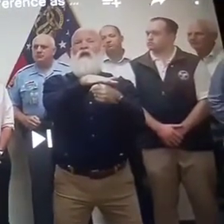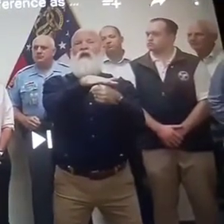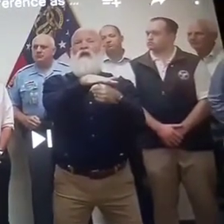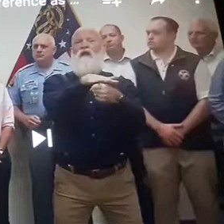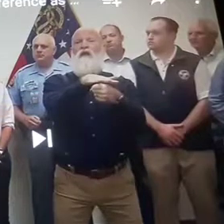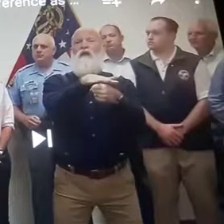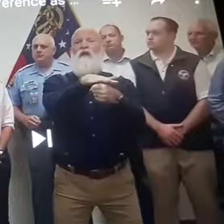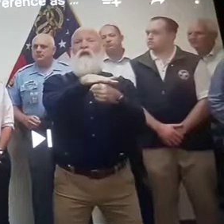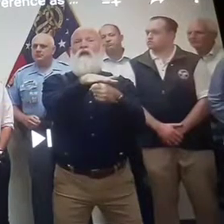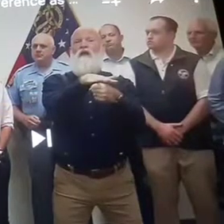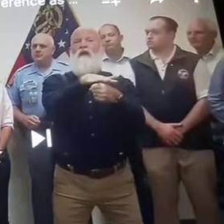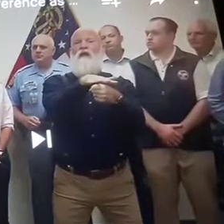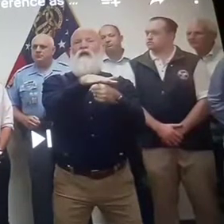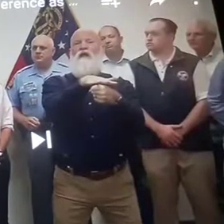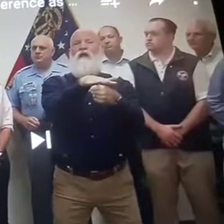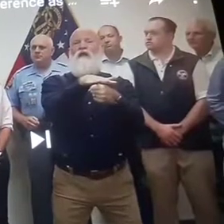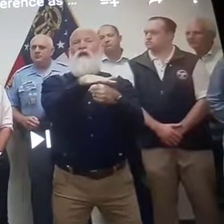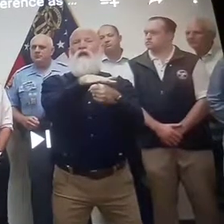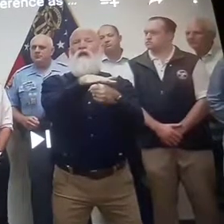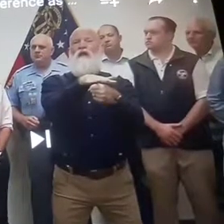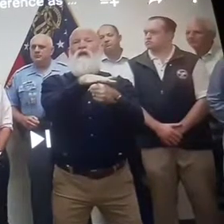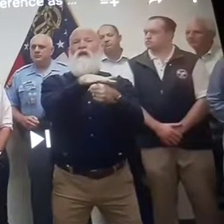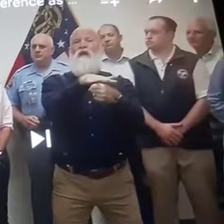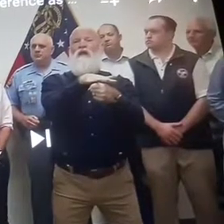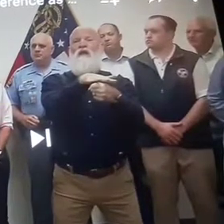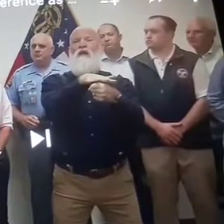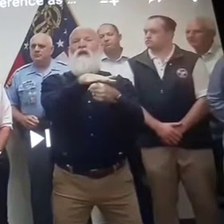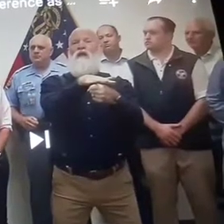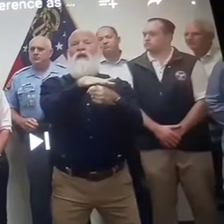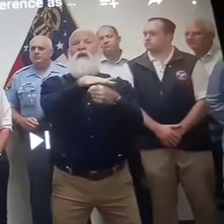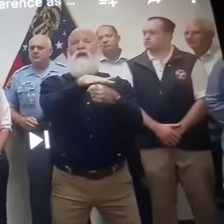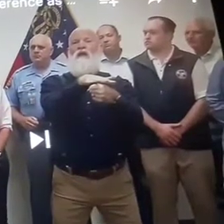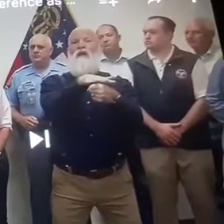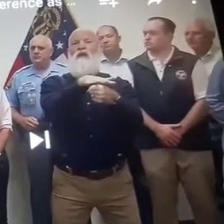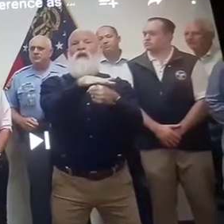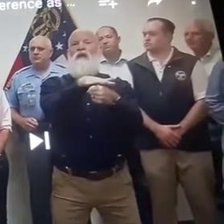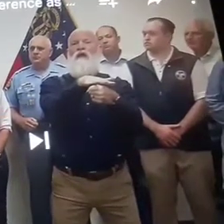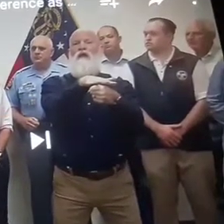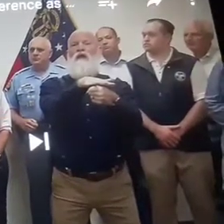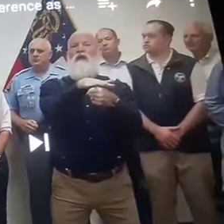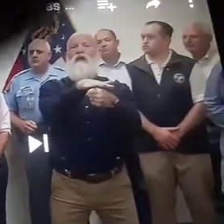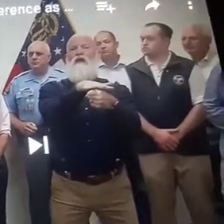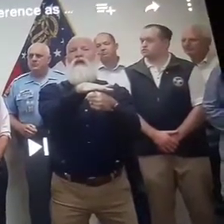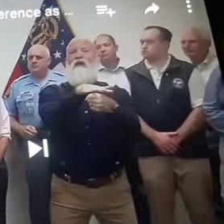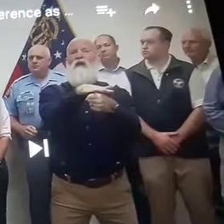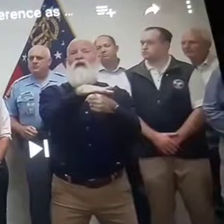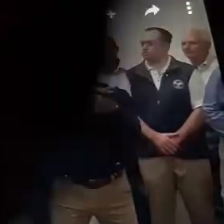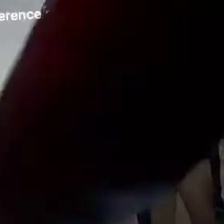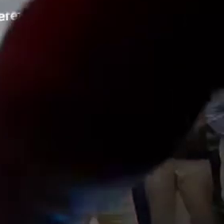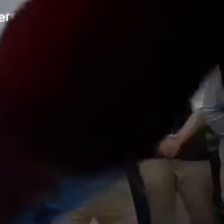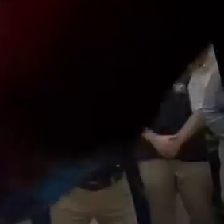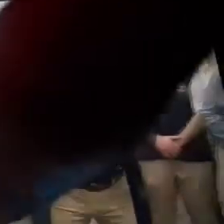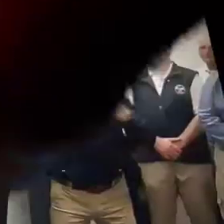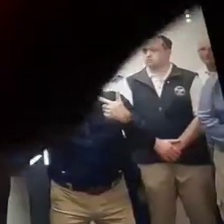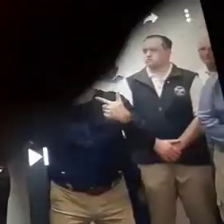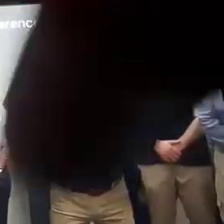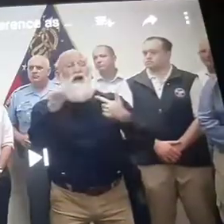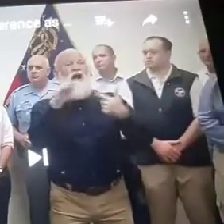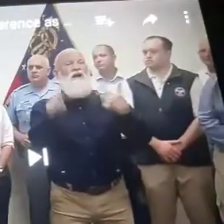Locally, what do you say? Locally supported. No, I did it backwards. Let's go back. Do it